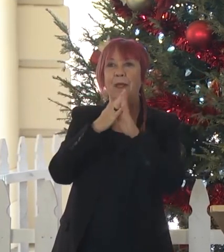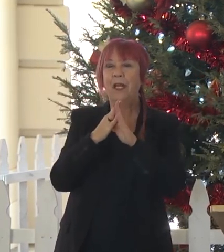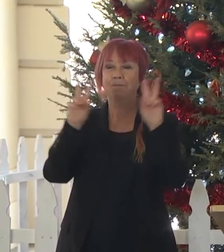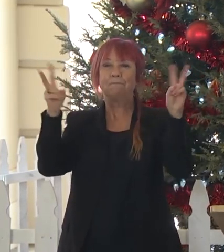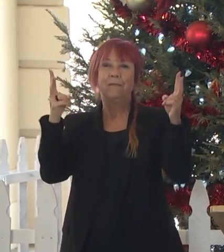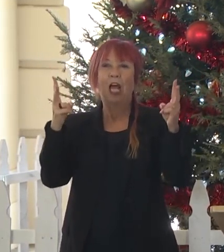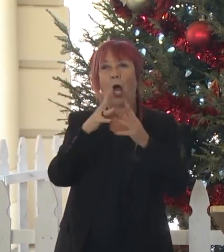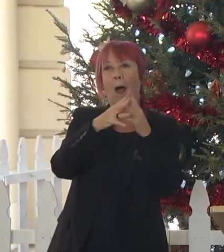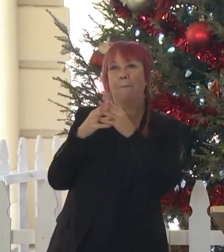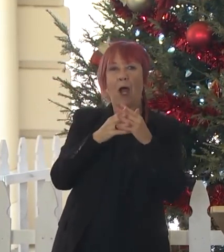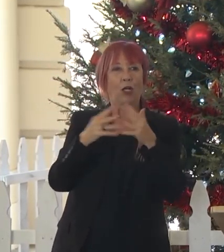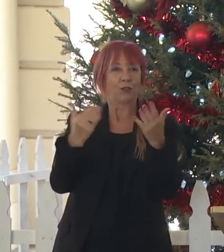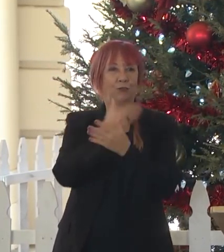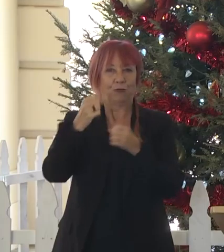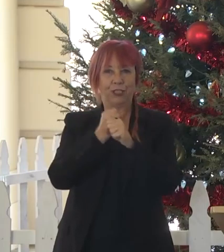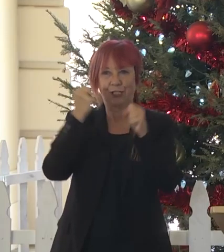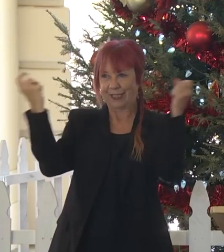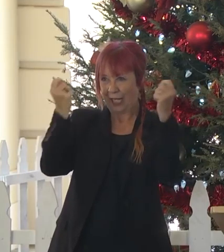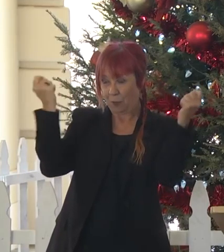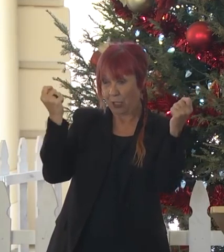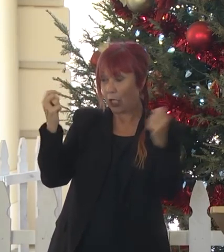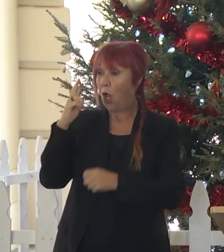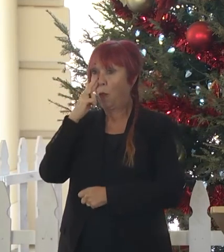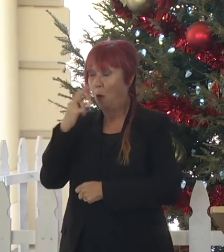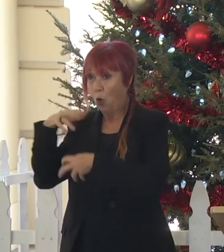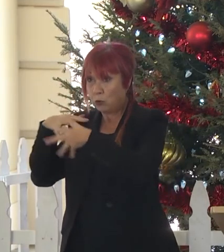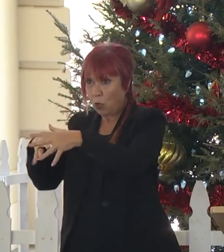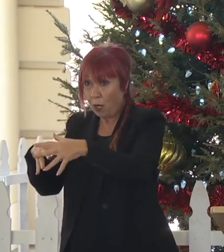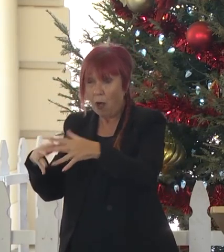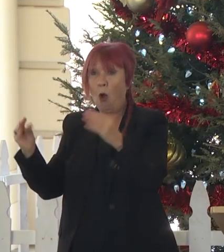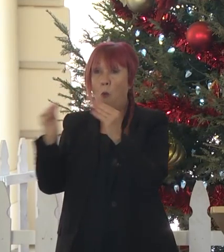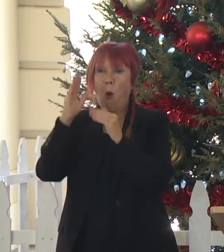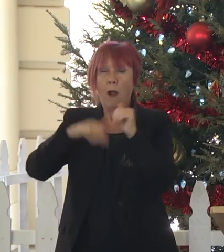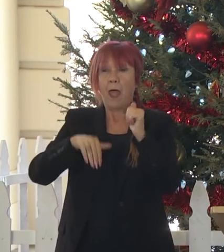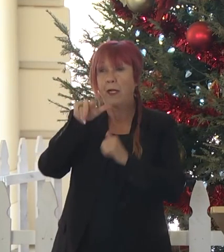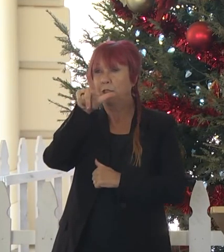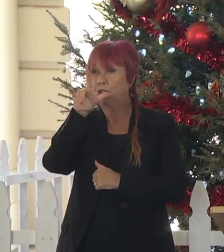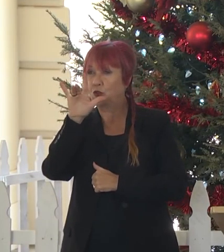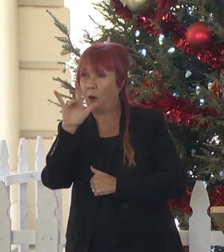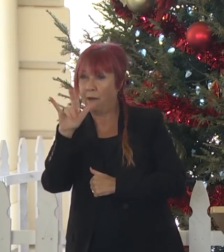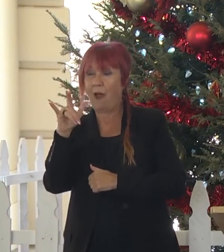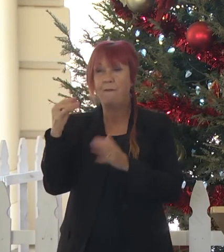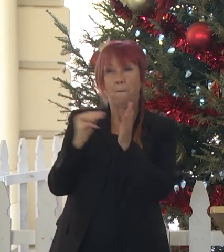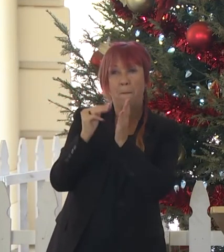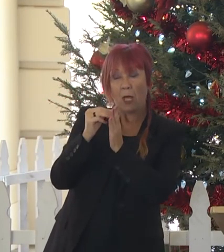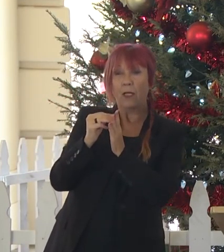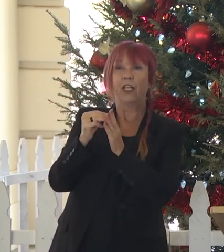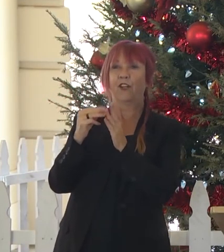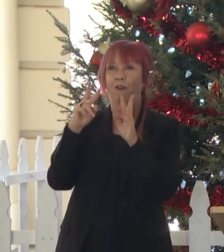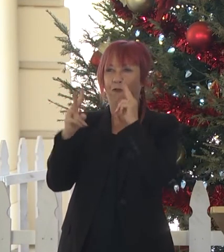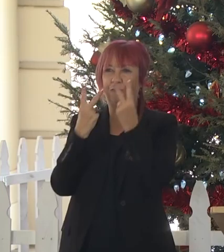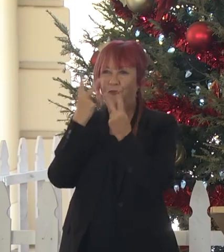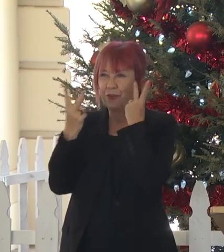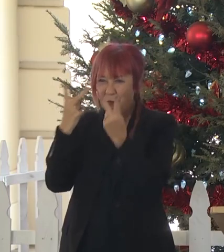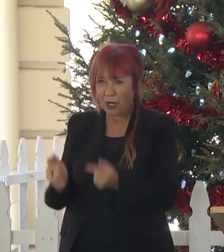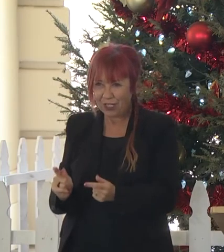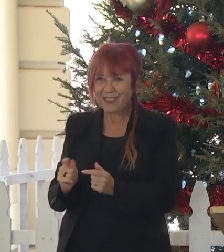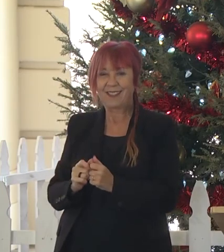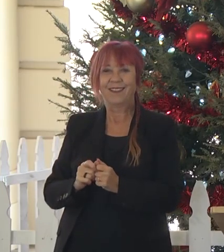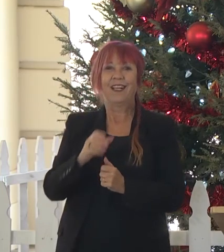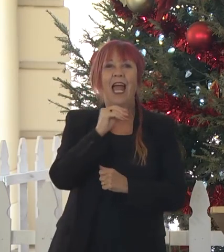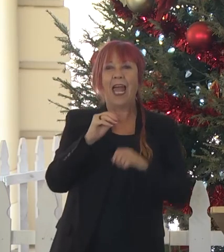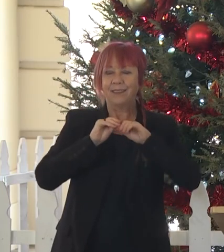New Year celebration. The Rose Parade is watched by more than 45 million viewers in the US and is distributed to over 120